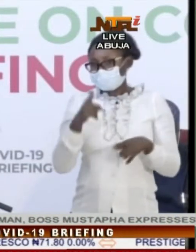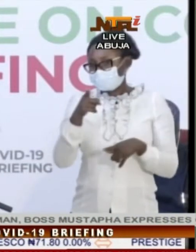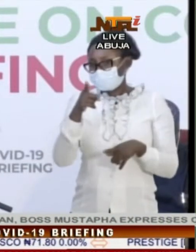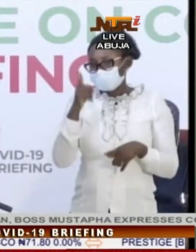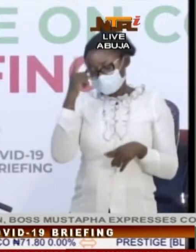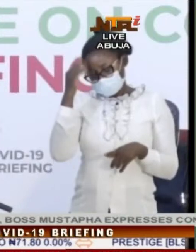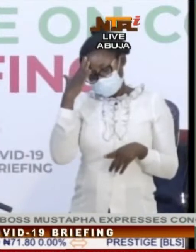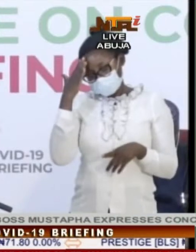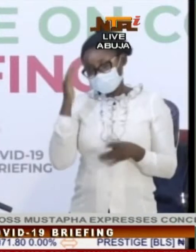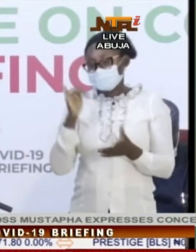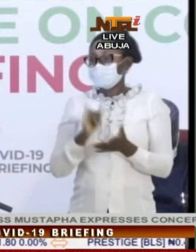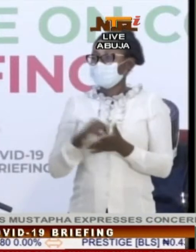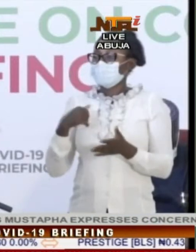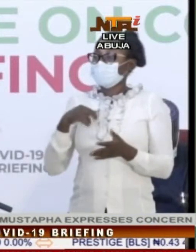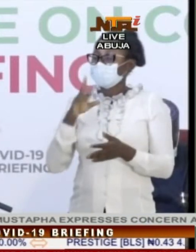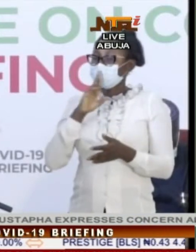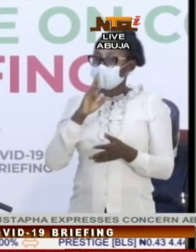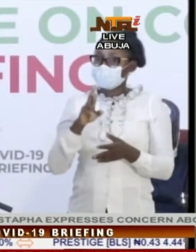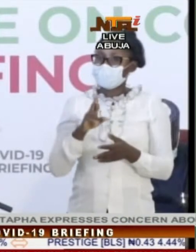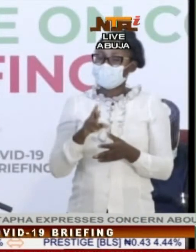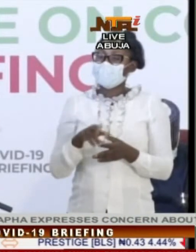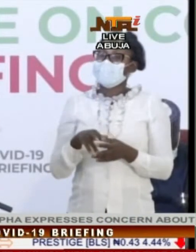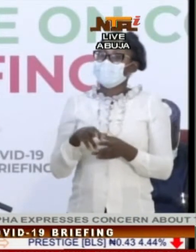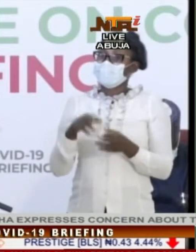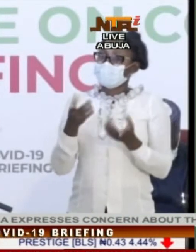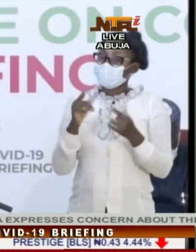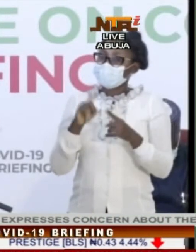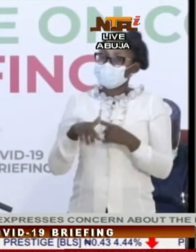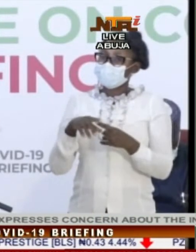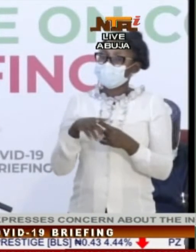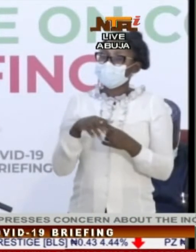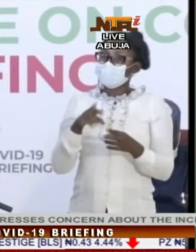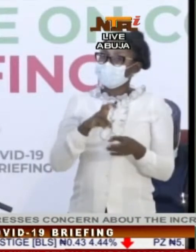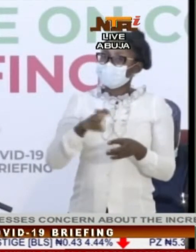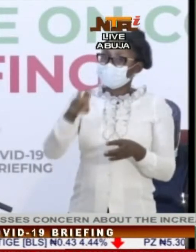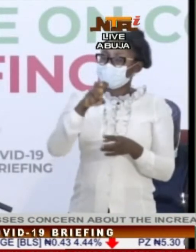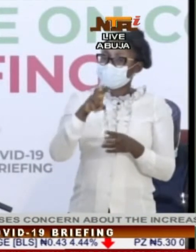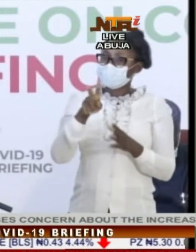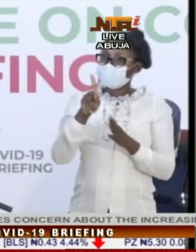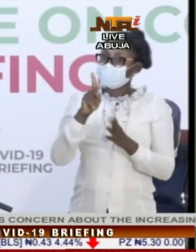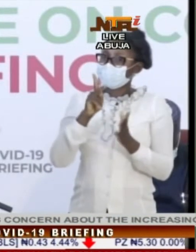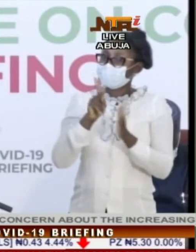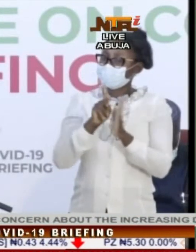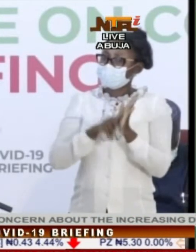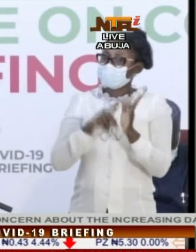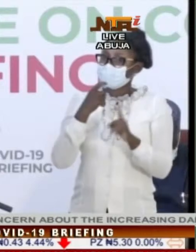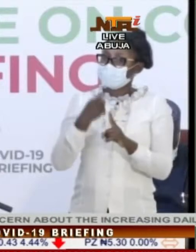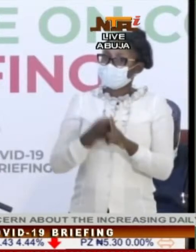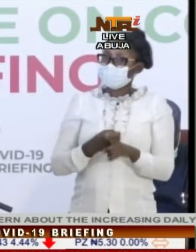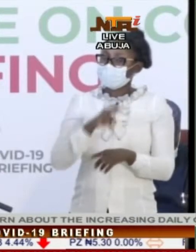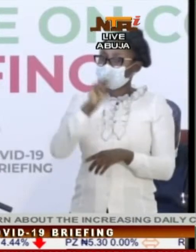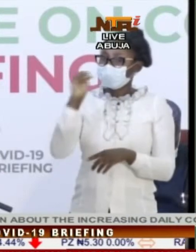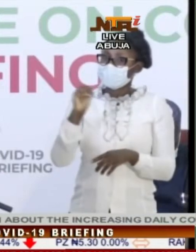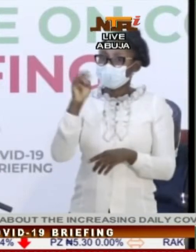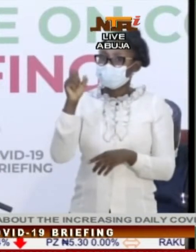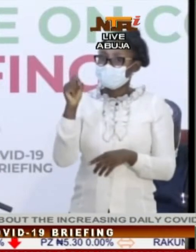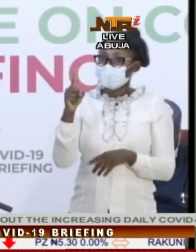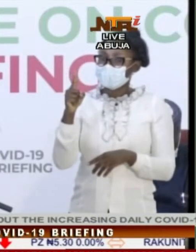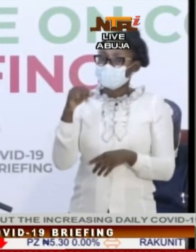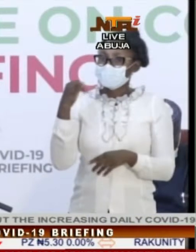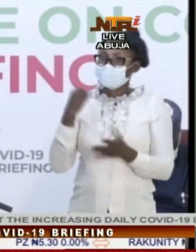tightened up on international travel protocols, and from Monday the 11th of January,